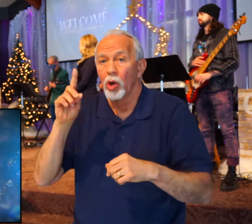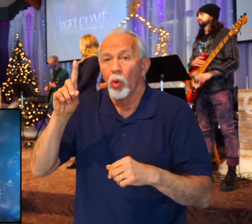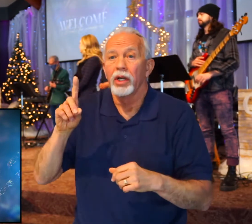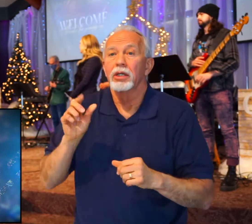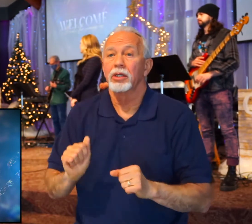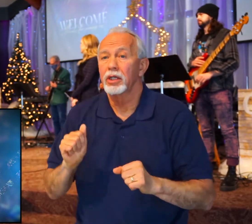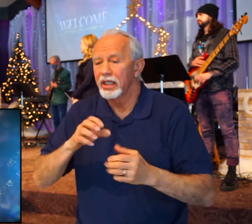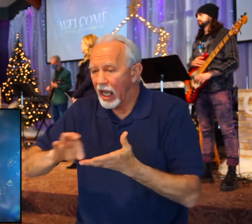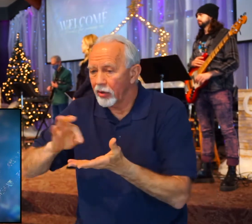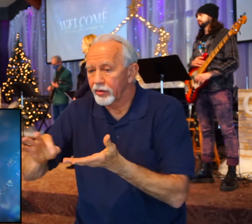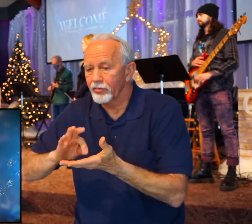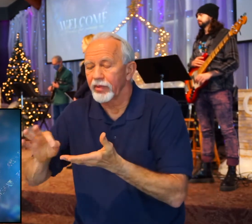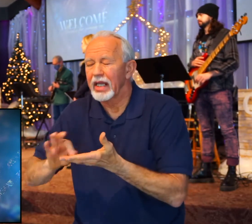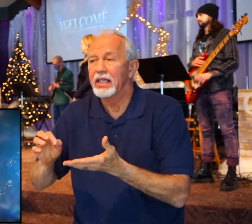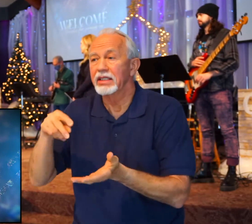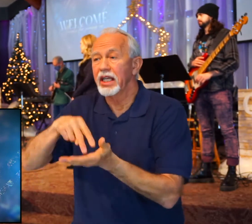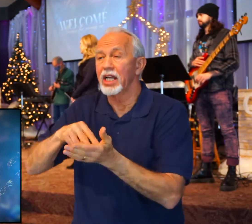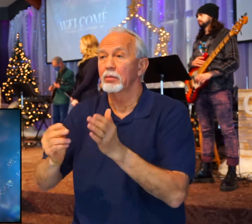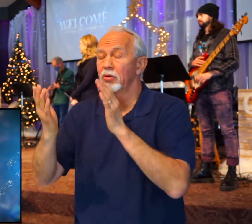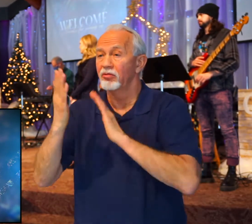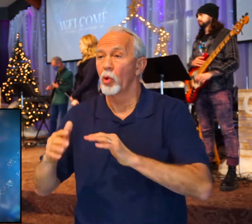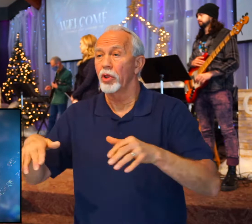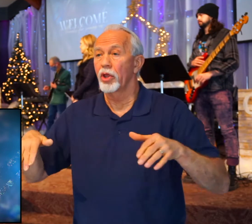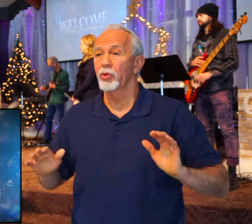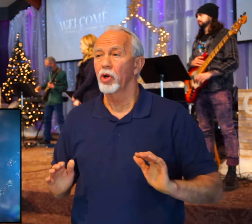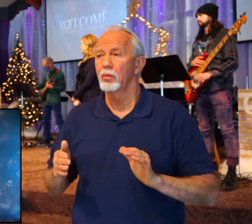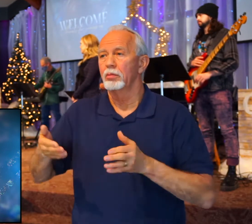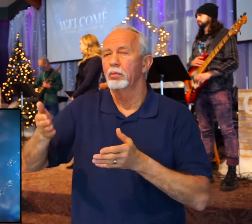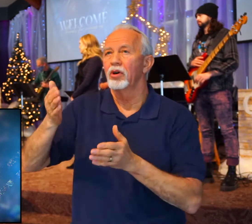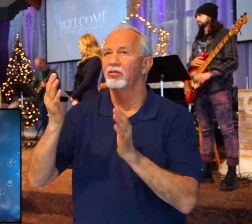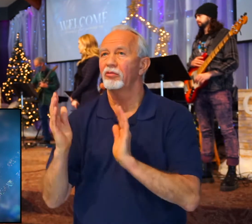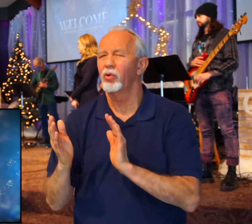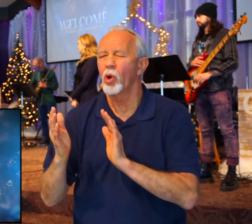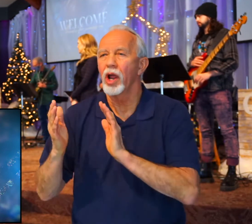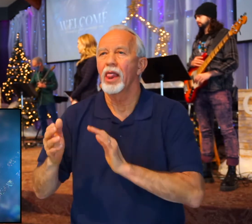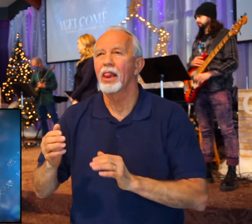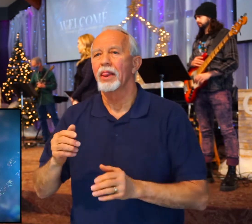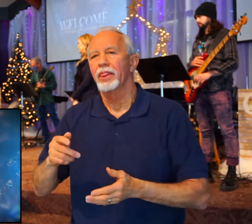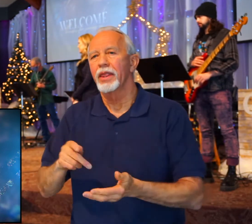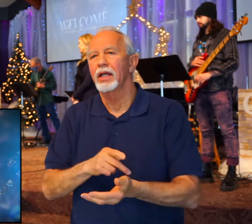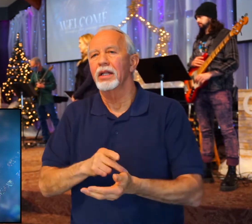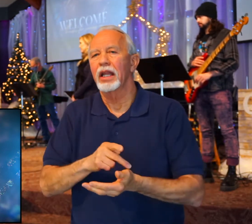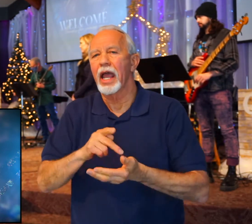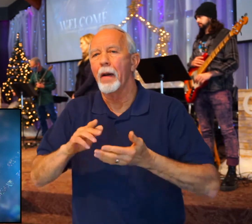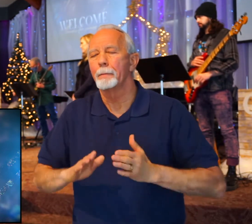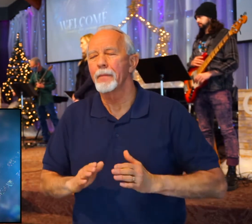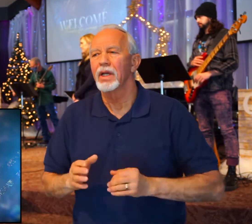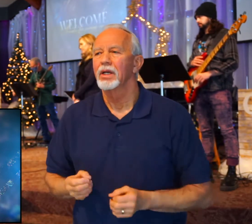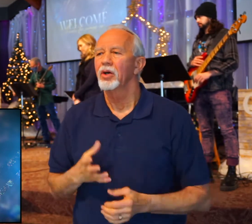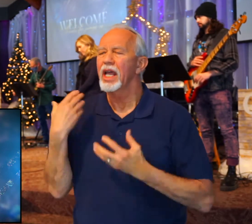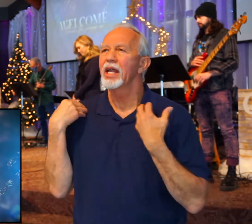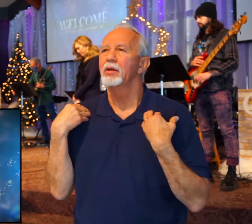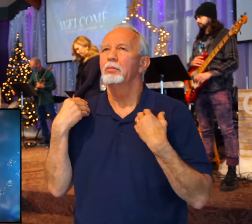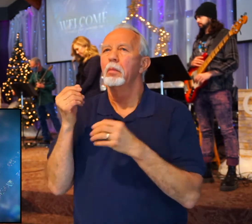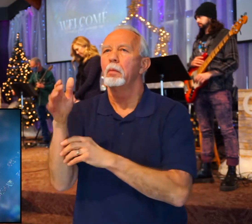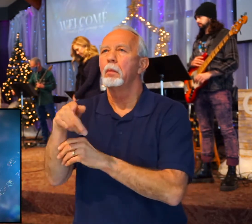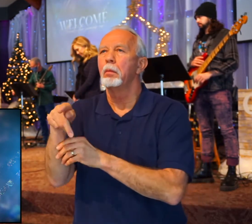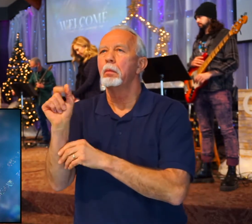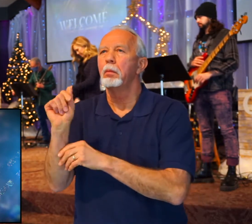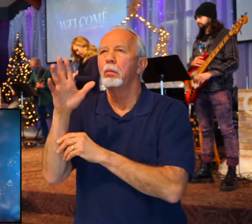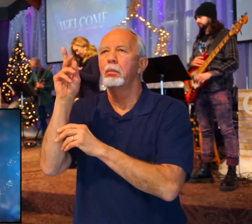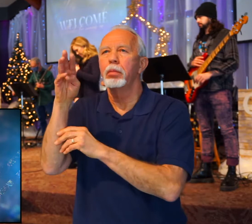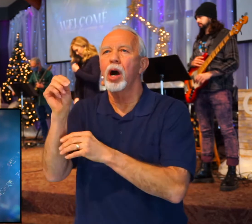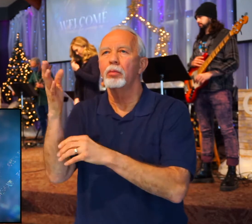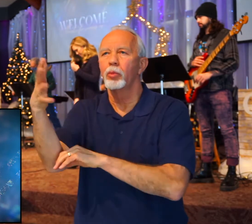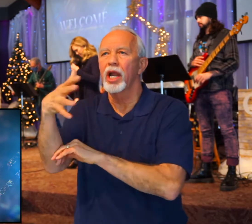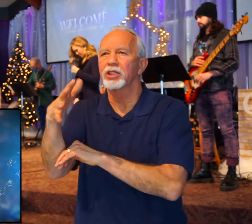number, standing before the throne and before the Lamb. And they were clothed in white robes with palm branches in their hands. And they cried